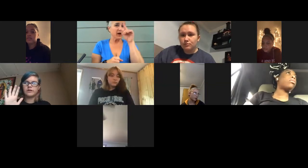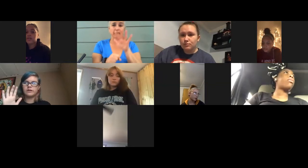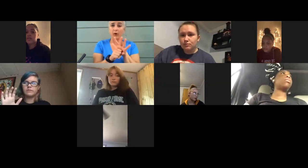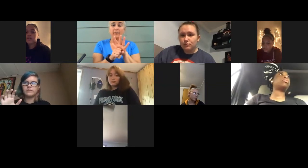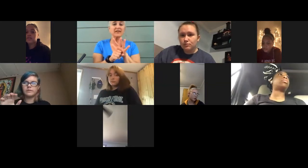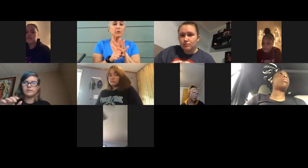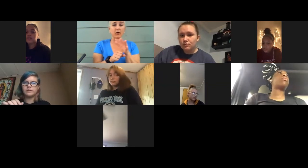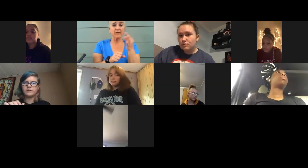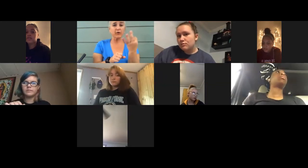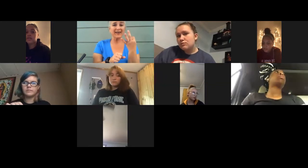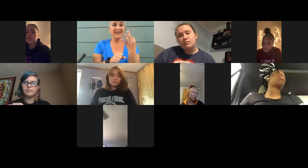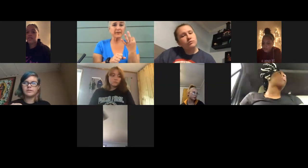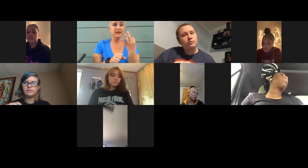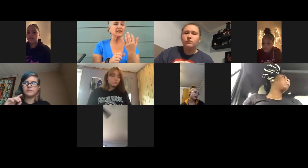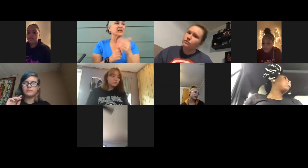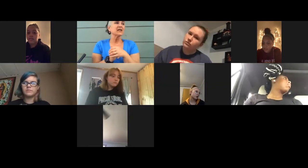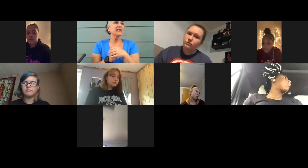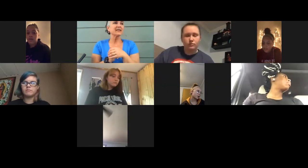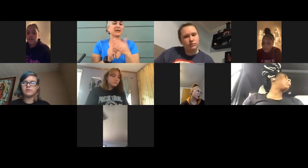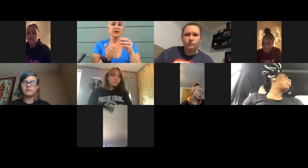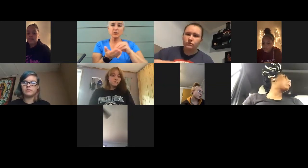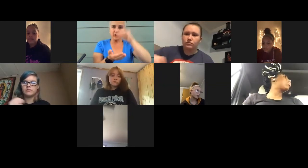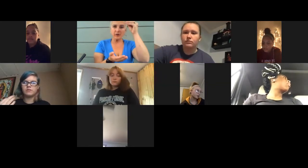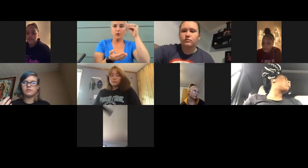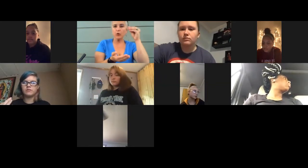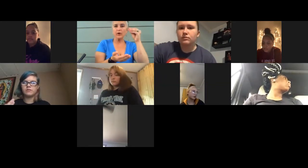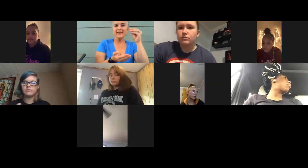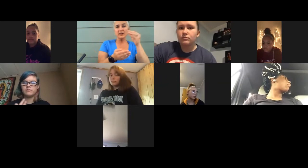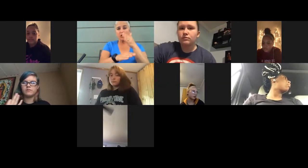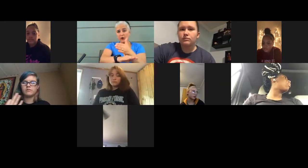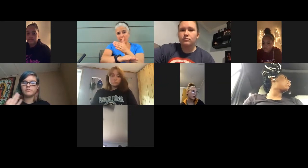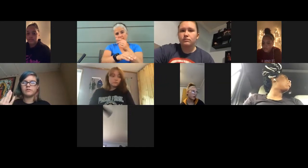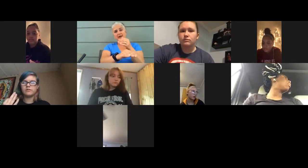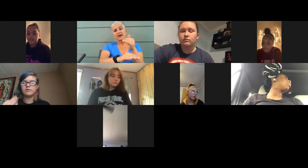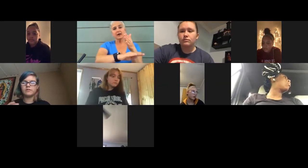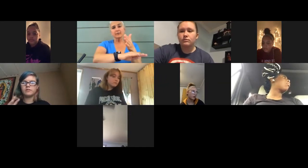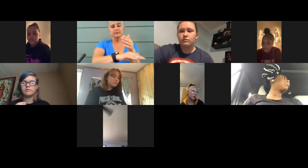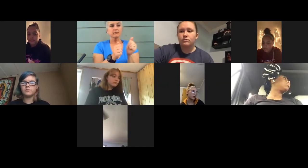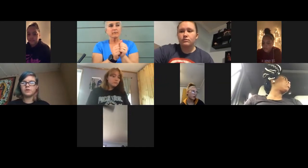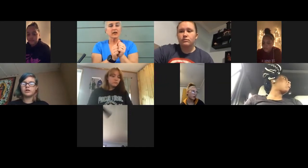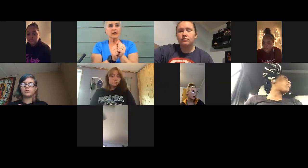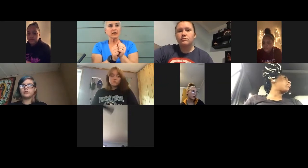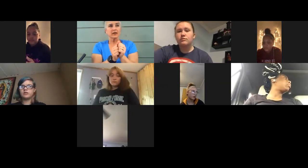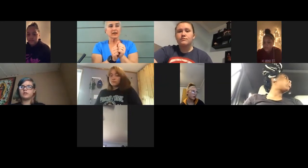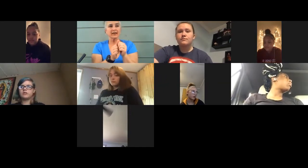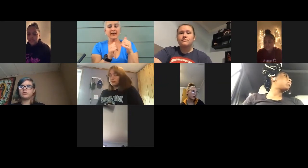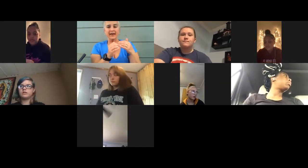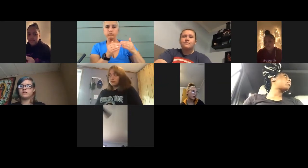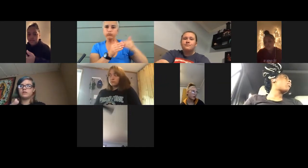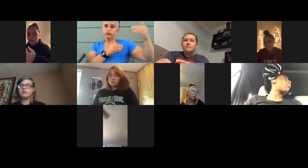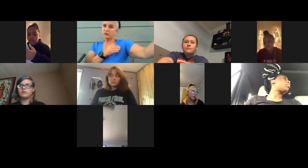ASL. I promise I will on Friday because it's something you would learn more in a longer